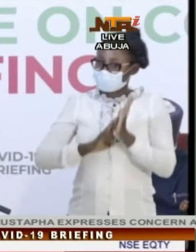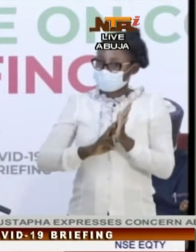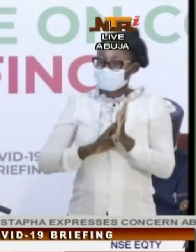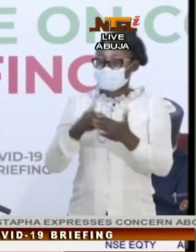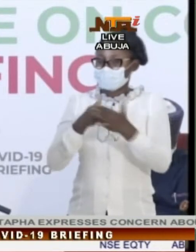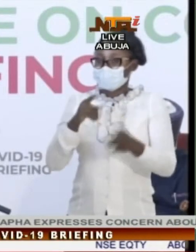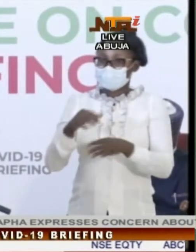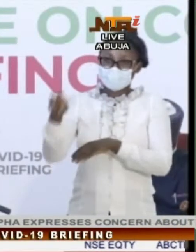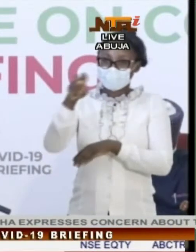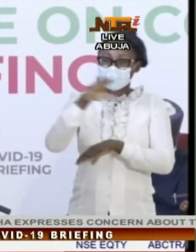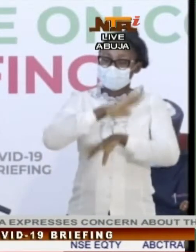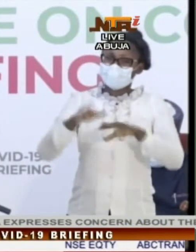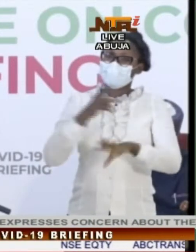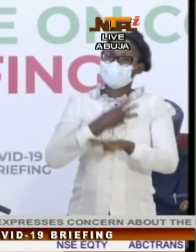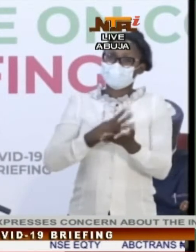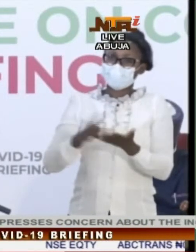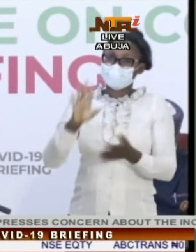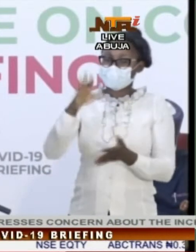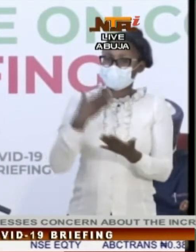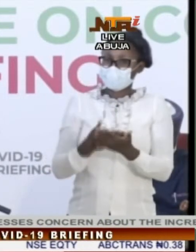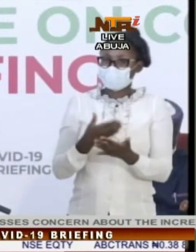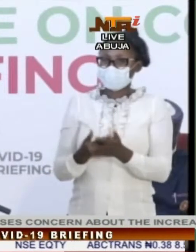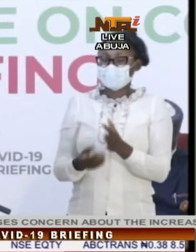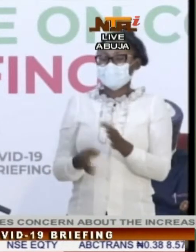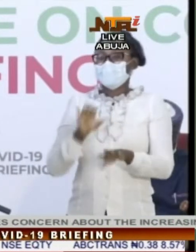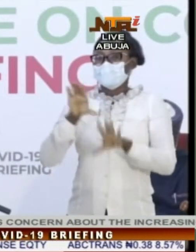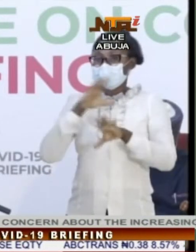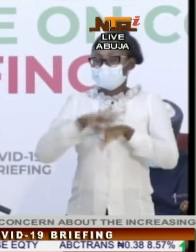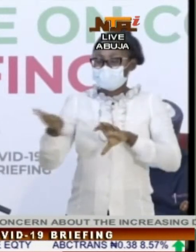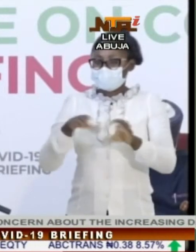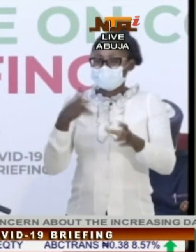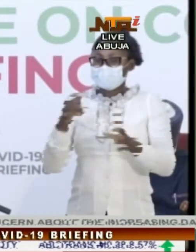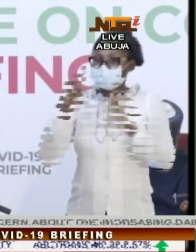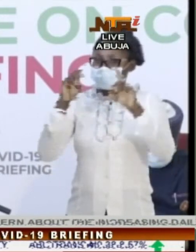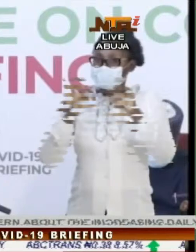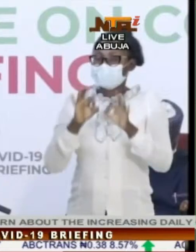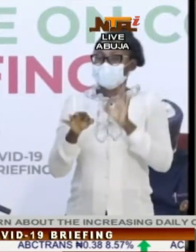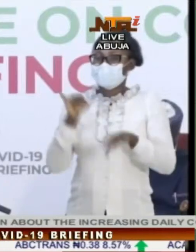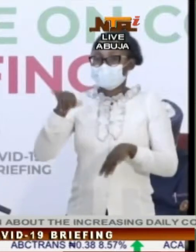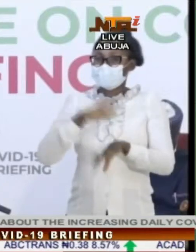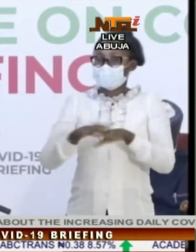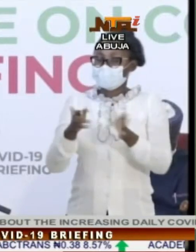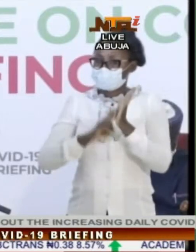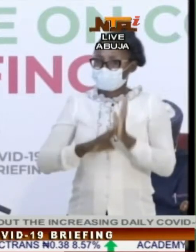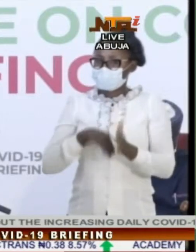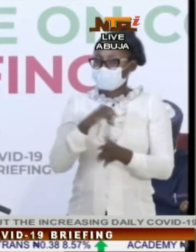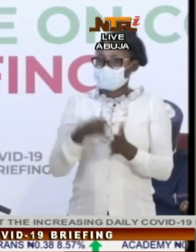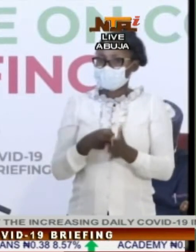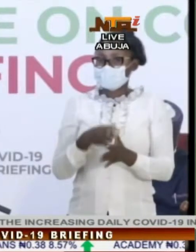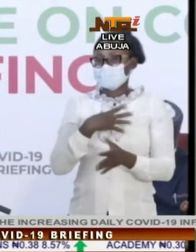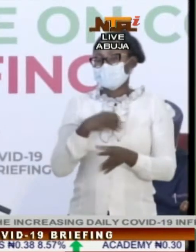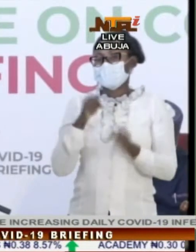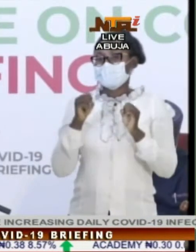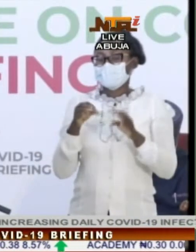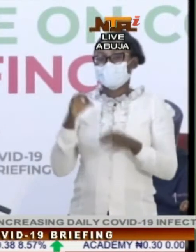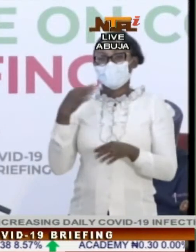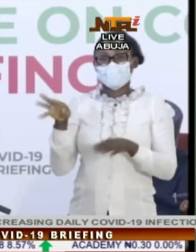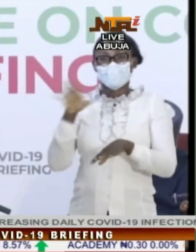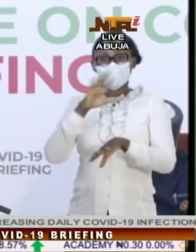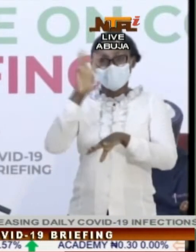on a COVID PCR test if it is not required for the country you're traveling. And the majority of countries in the world still don't require a